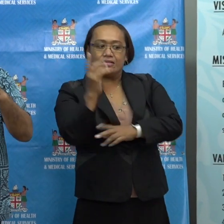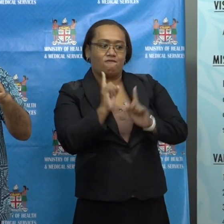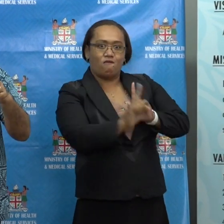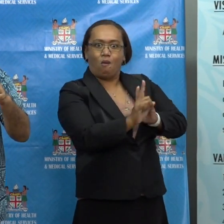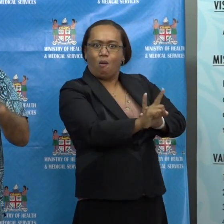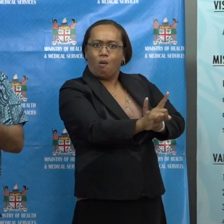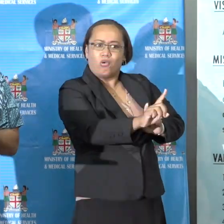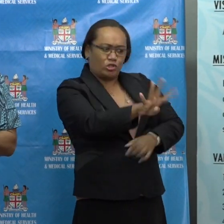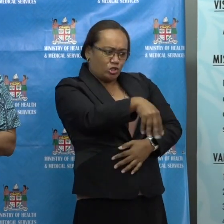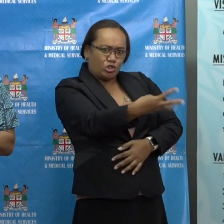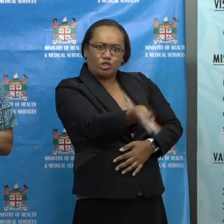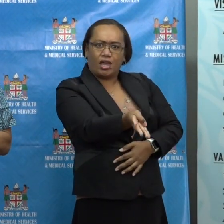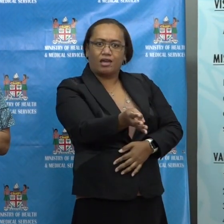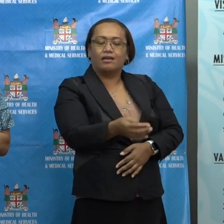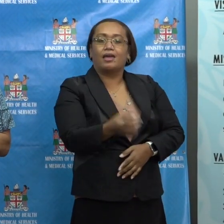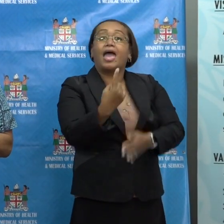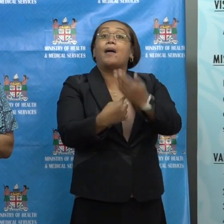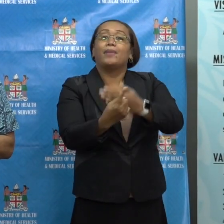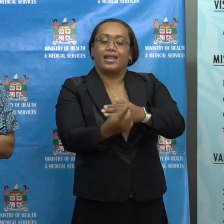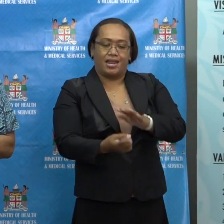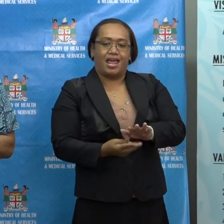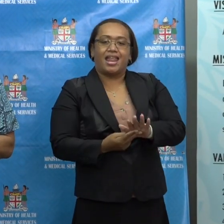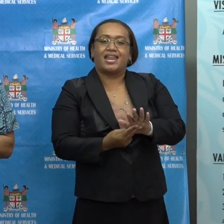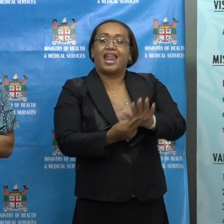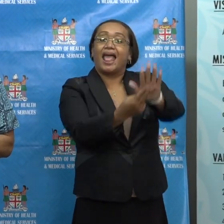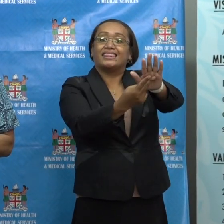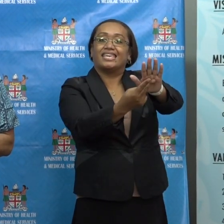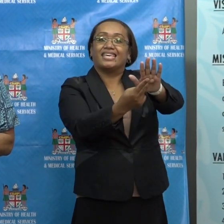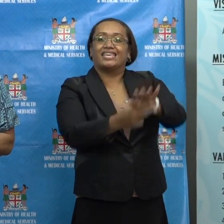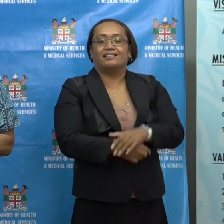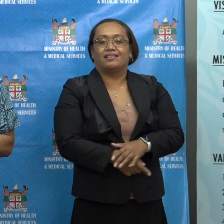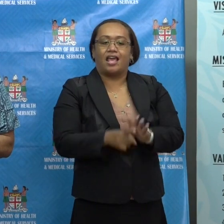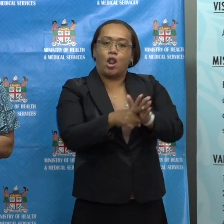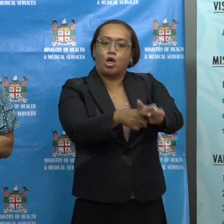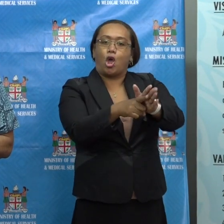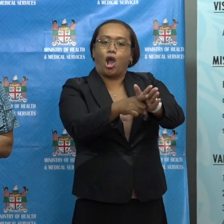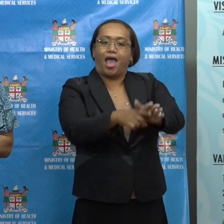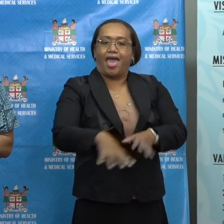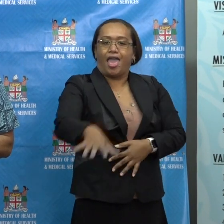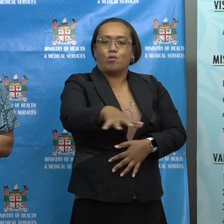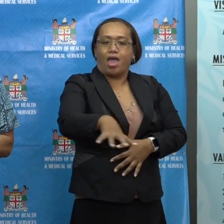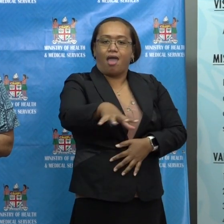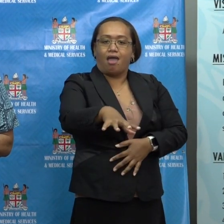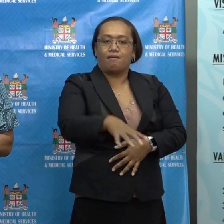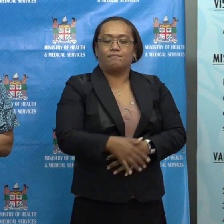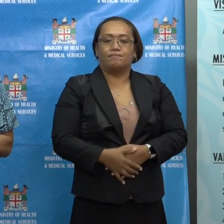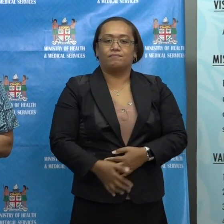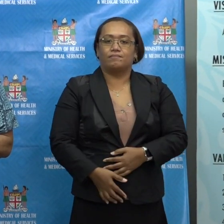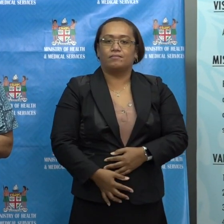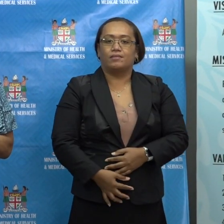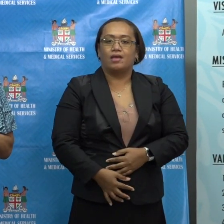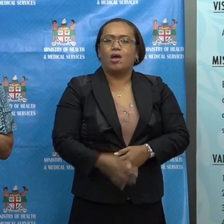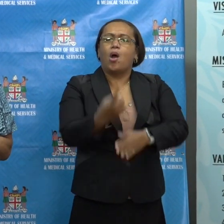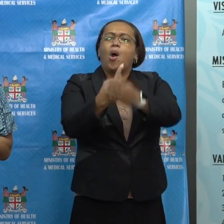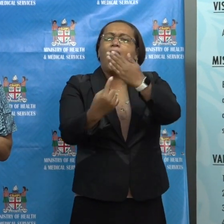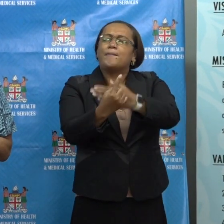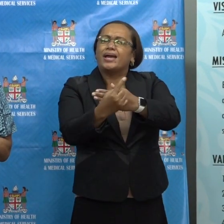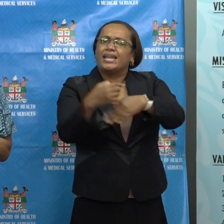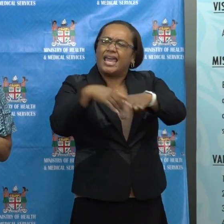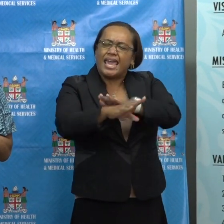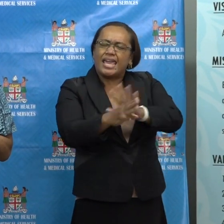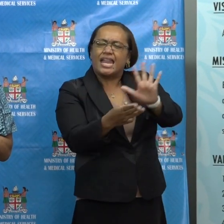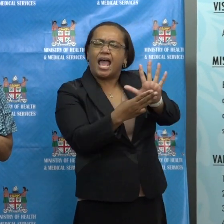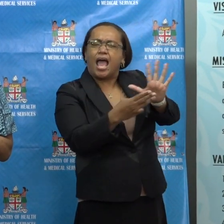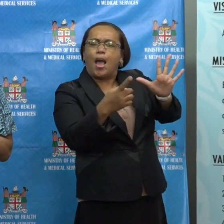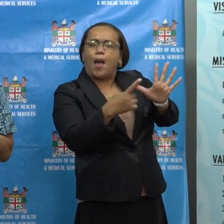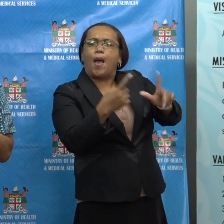is in Nandi, Lotoka area. Now regarding the Makoi case, we are not certain